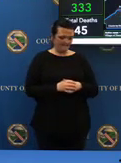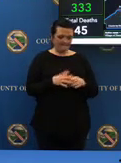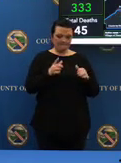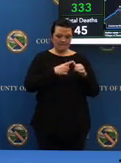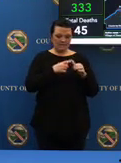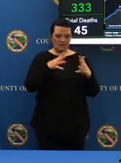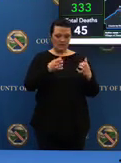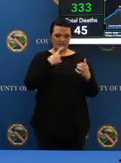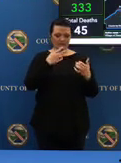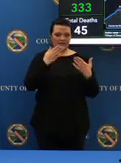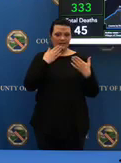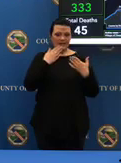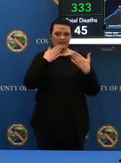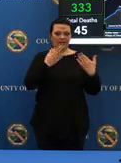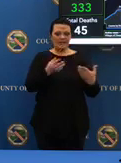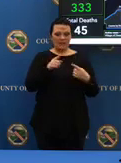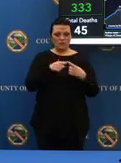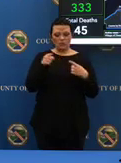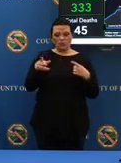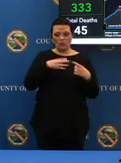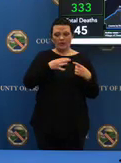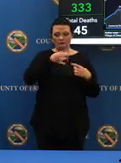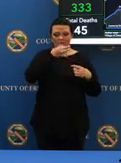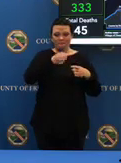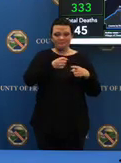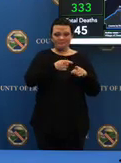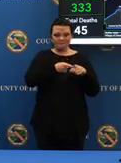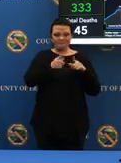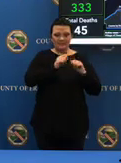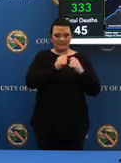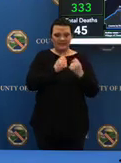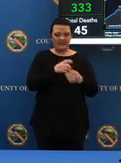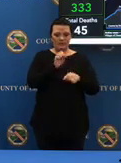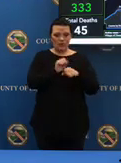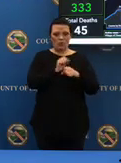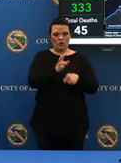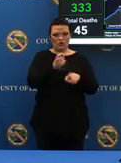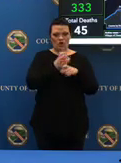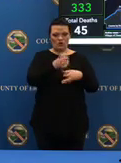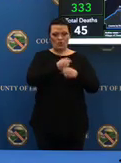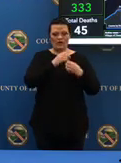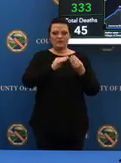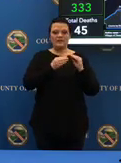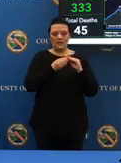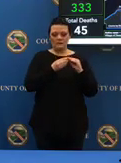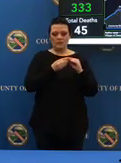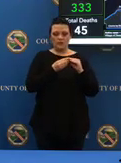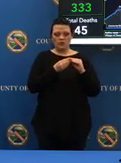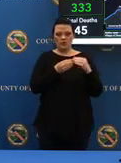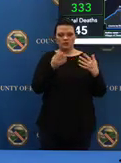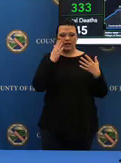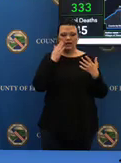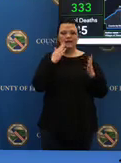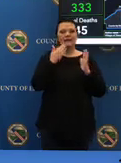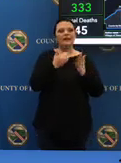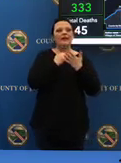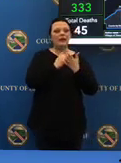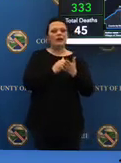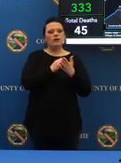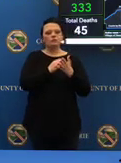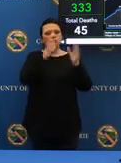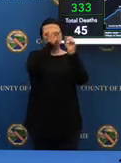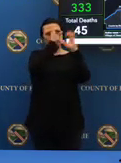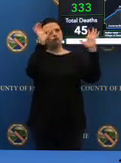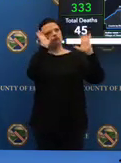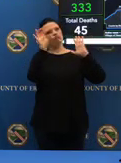First, I just want to say thanks to you and the epidemiology team for really working hard to get us some of those numbers. I know it's really helping illustrate this for a lot